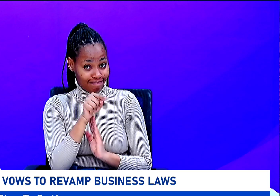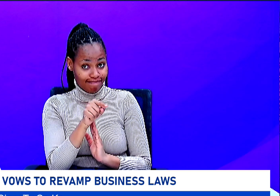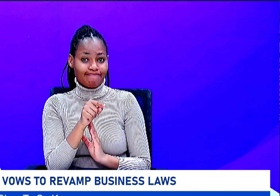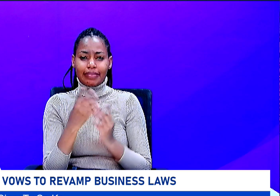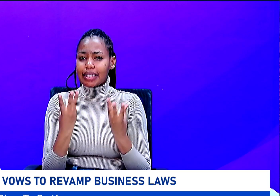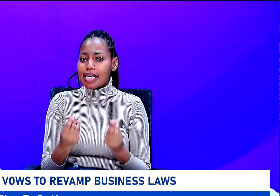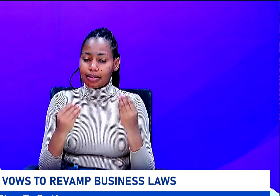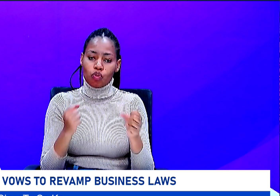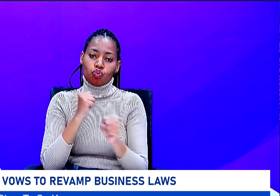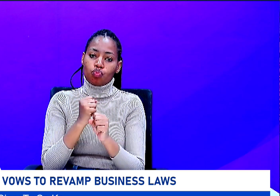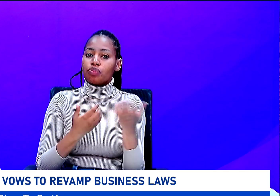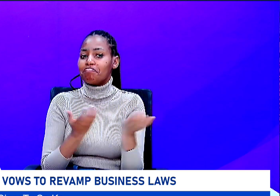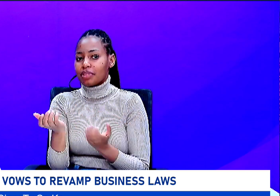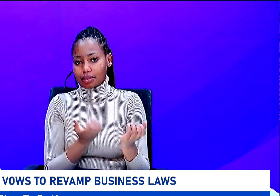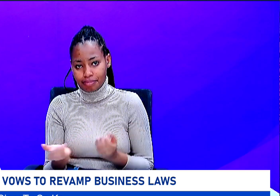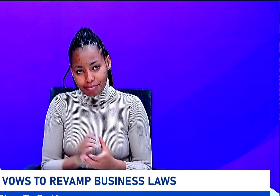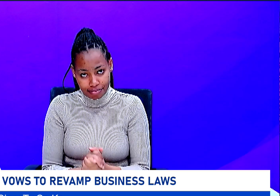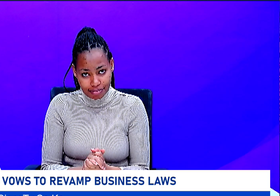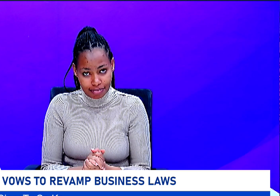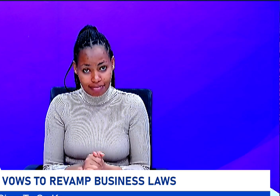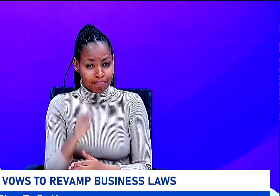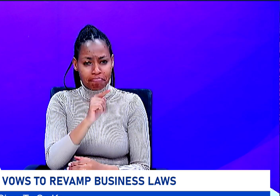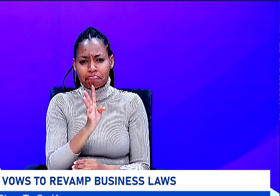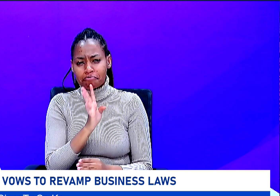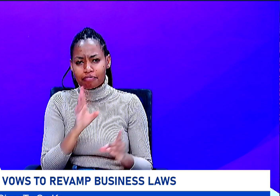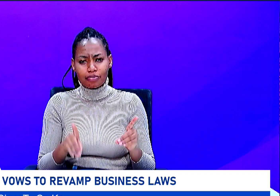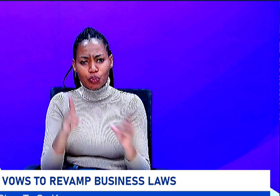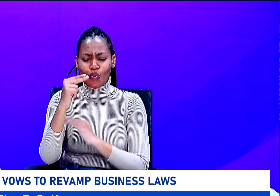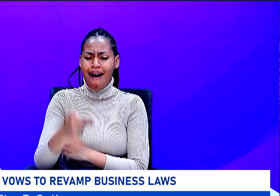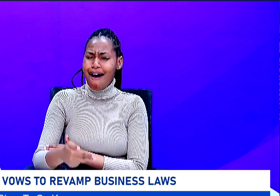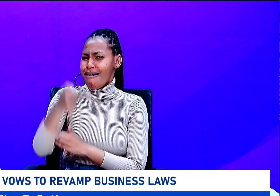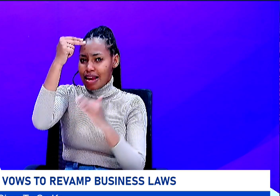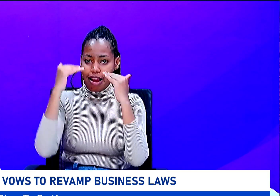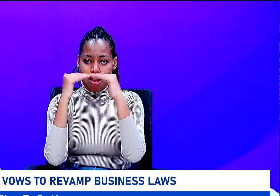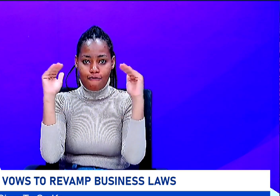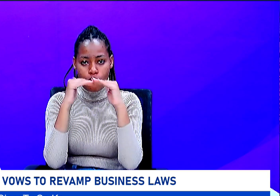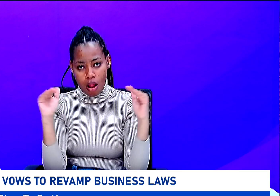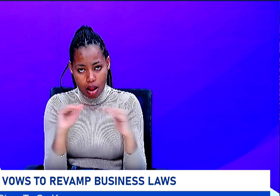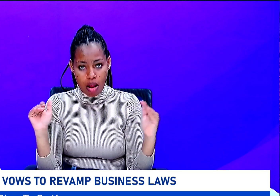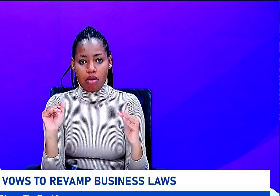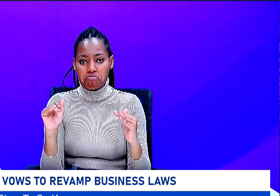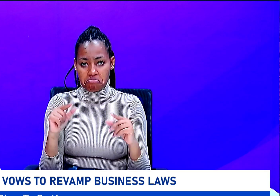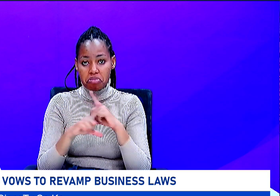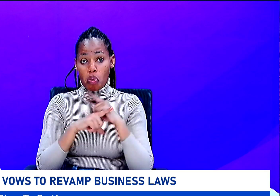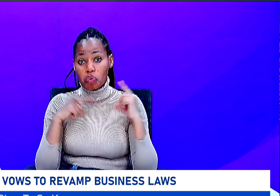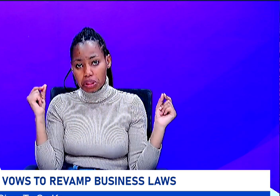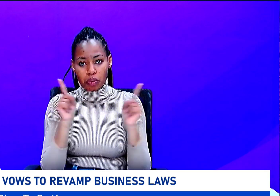amendments to business laws to enhance the ease of doing business.